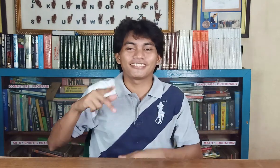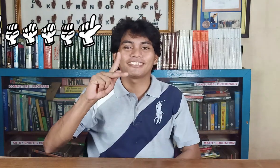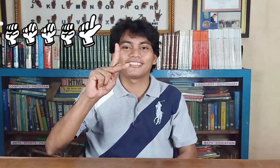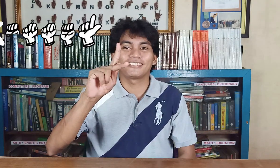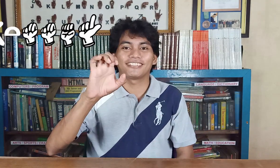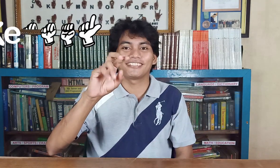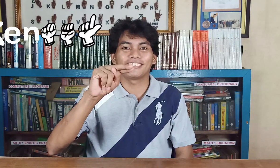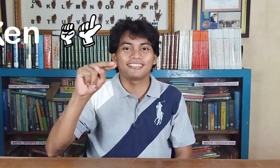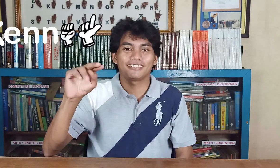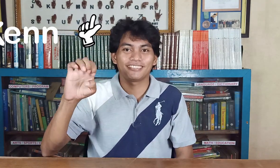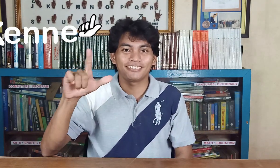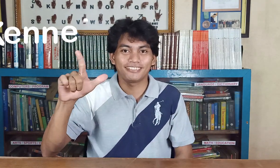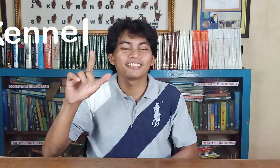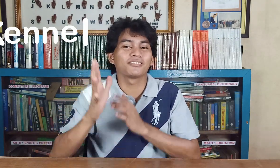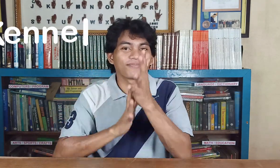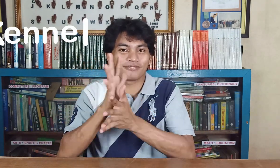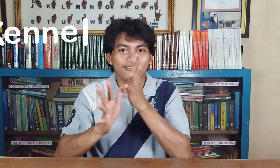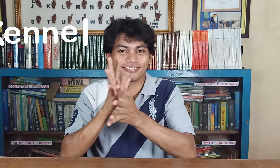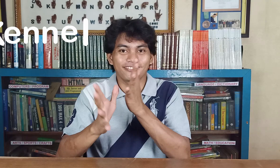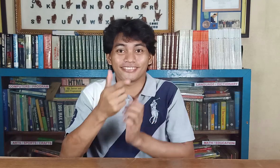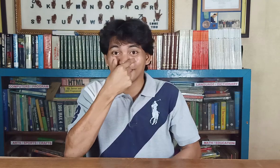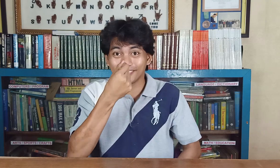name is Kennel, and this is my sign name.